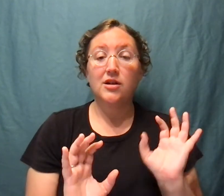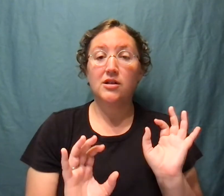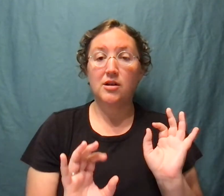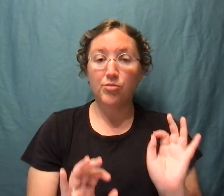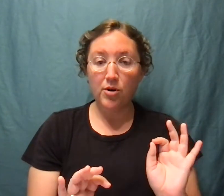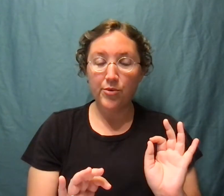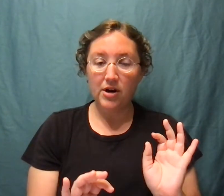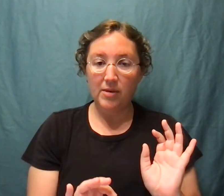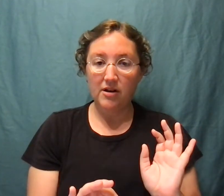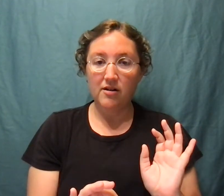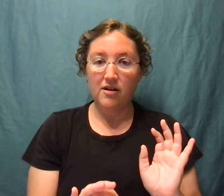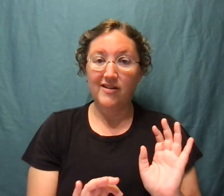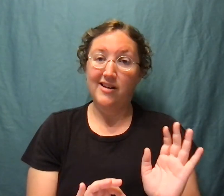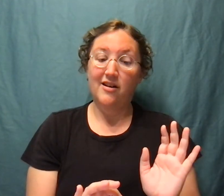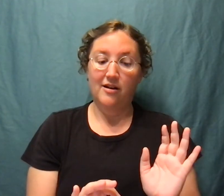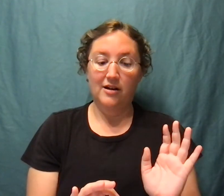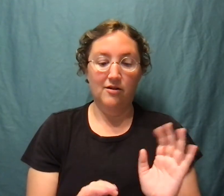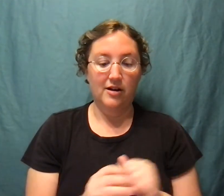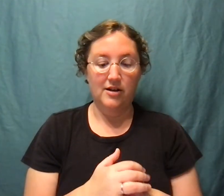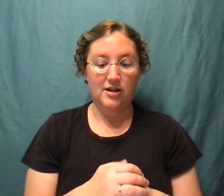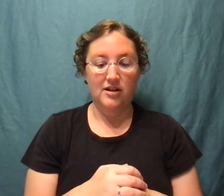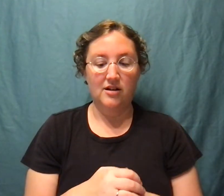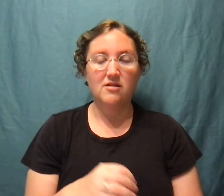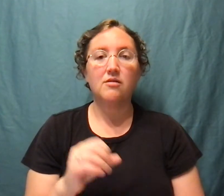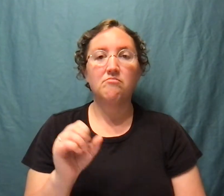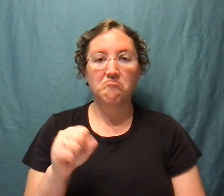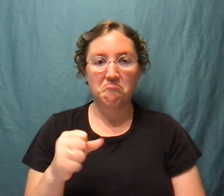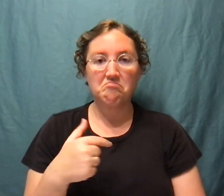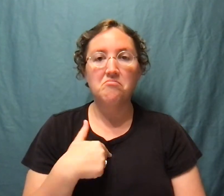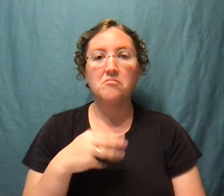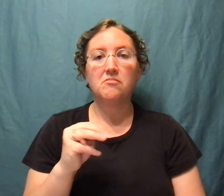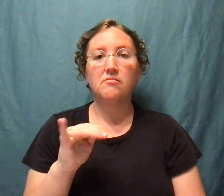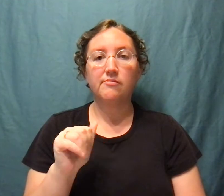an appropriate amount of head nodding or head shaking.